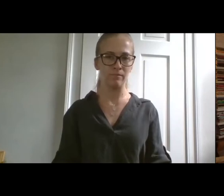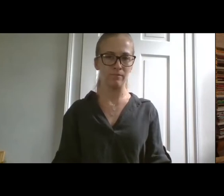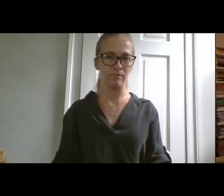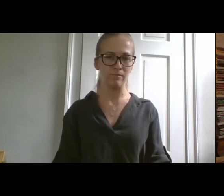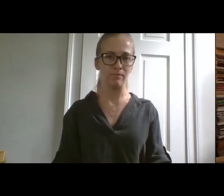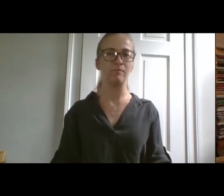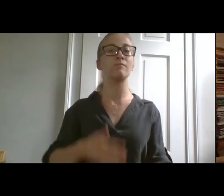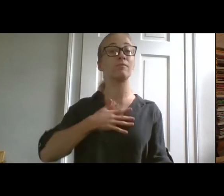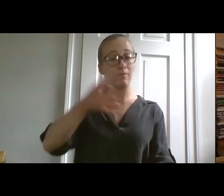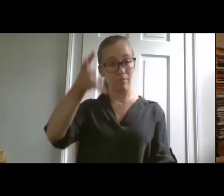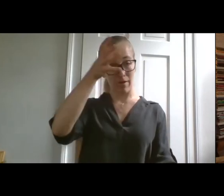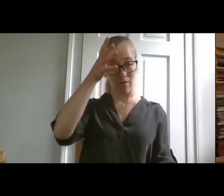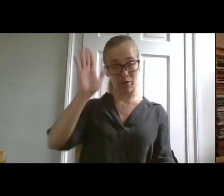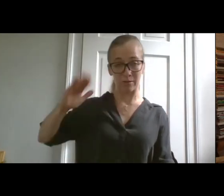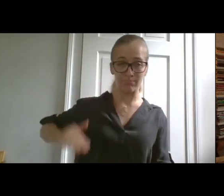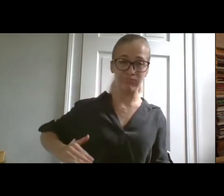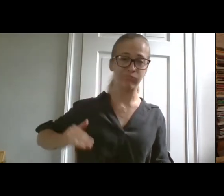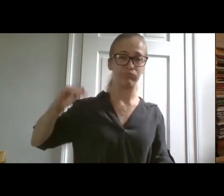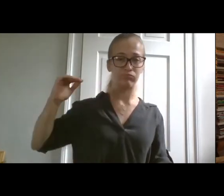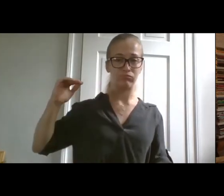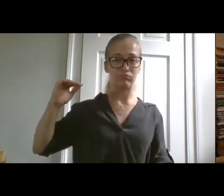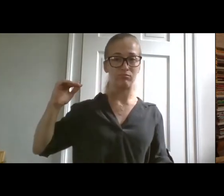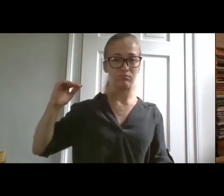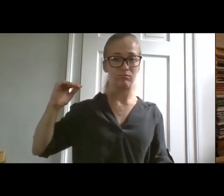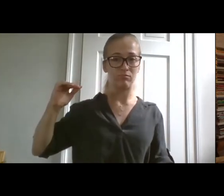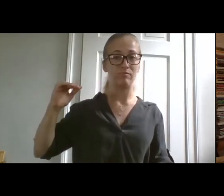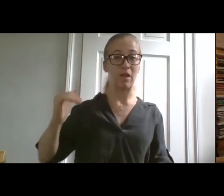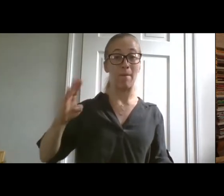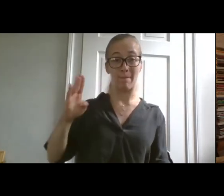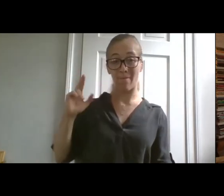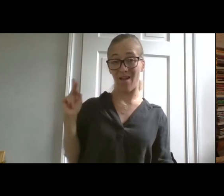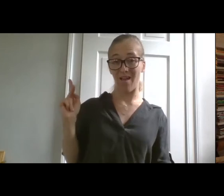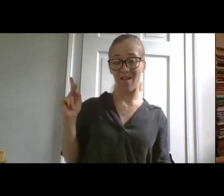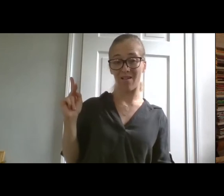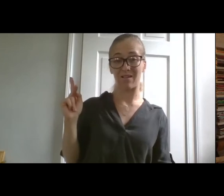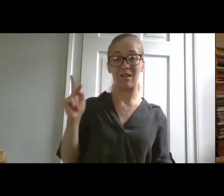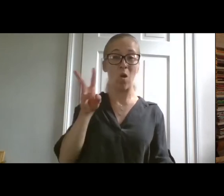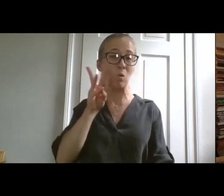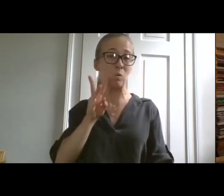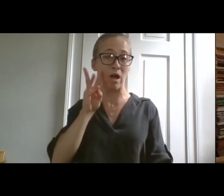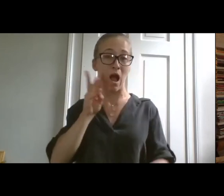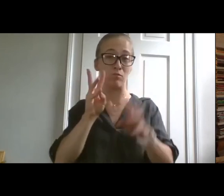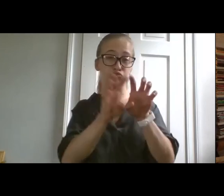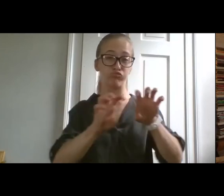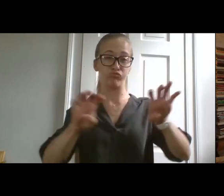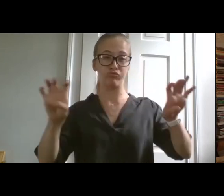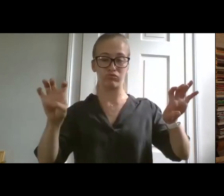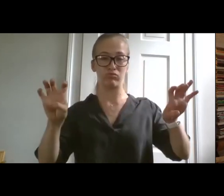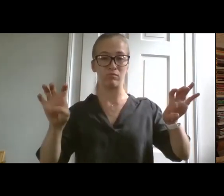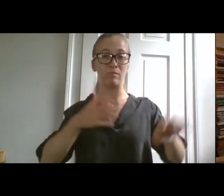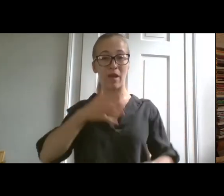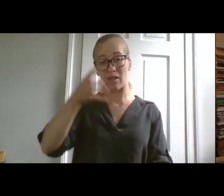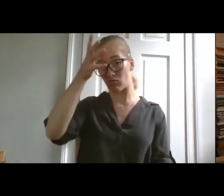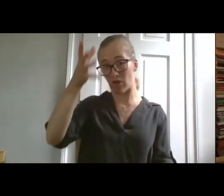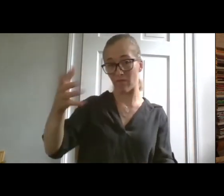My father's childhood, outhouse out back, vineyard out back. My grandfather